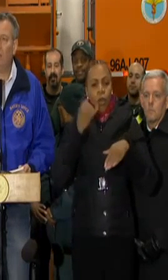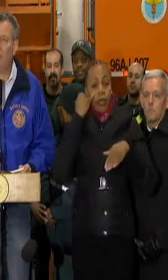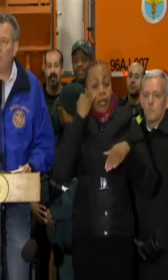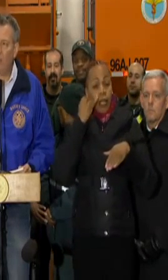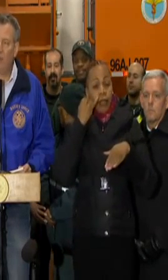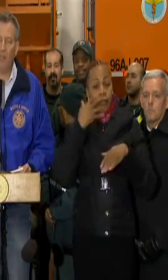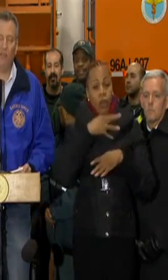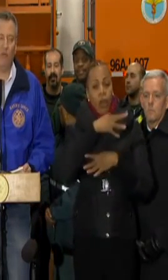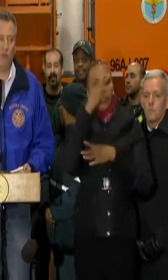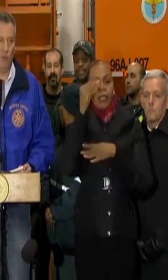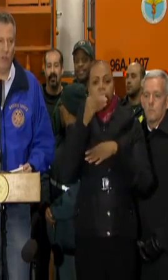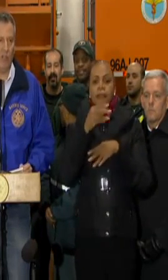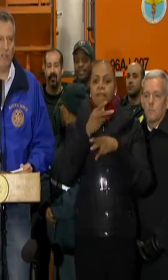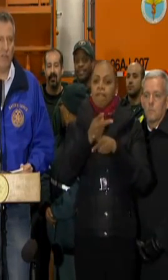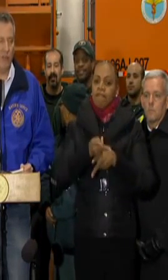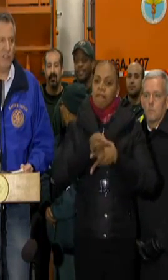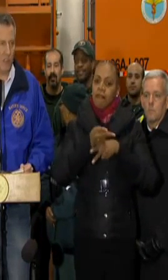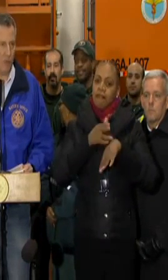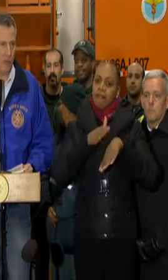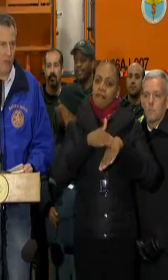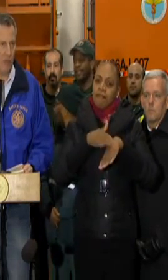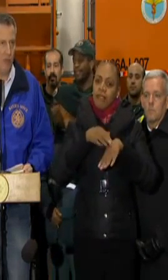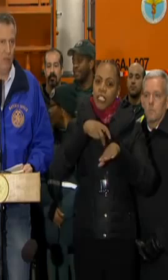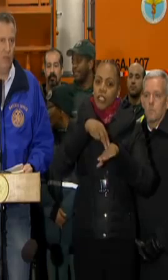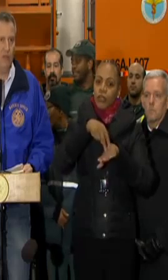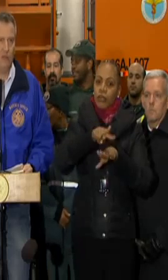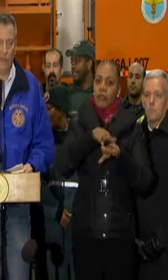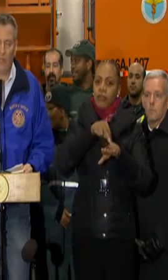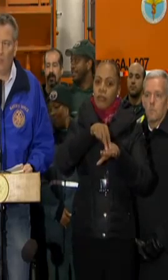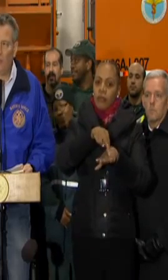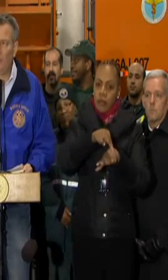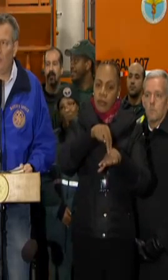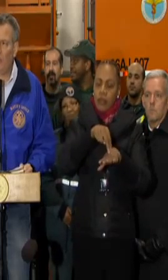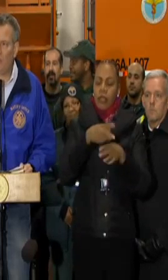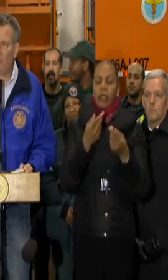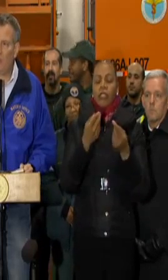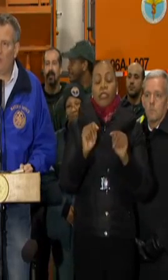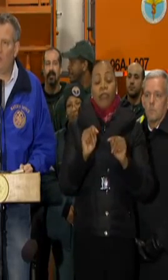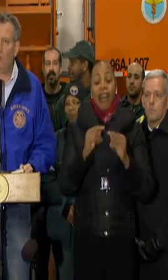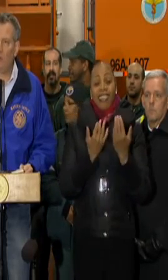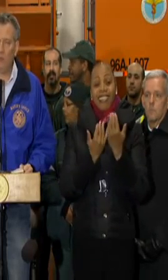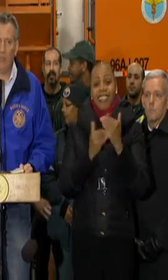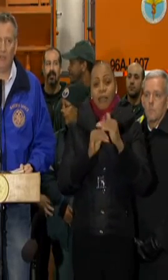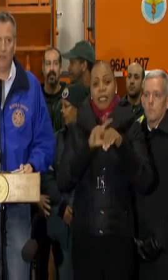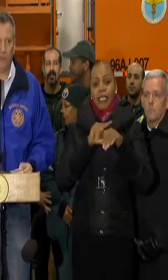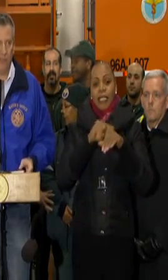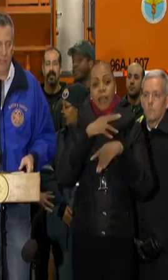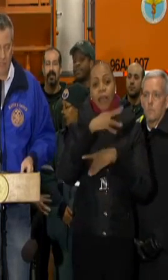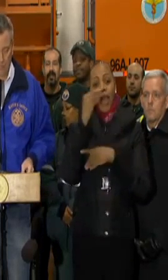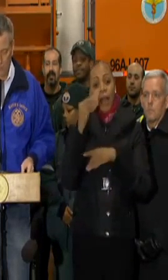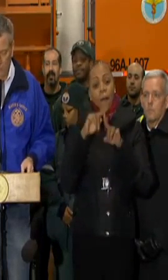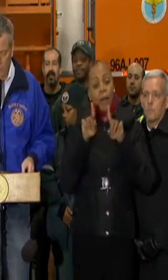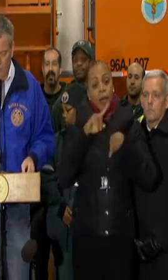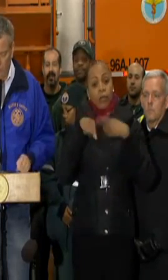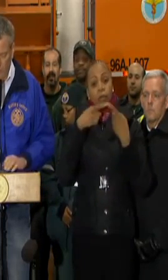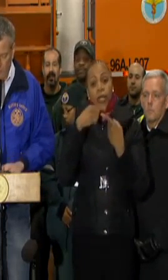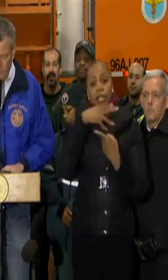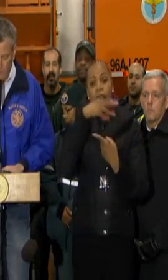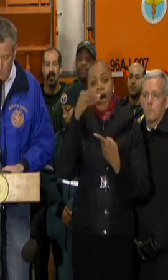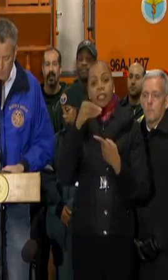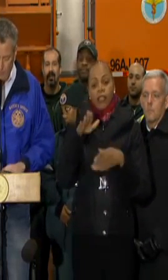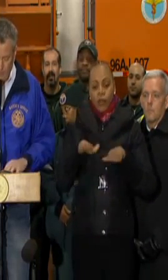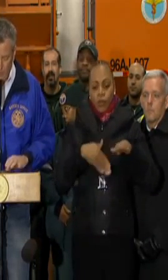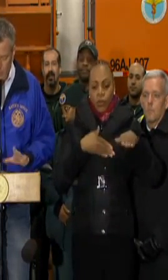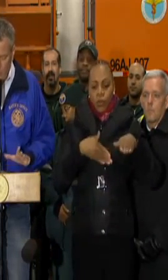outside, be very careful when you're walking. It's very slippery. Try to limit the amount of time you're out there, but when you're out there, please walk very